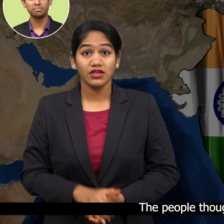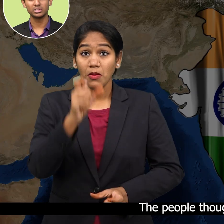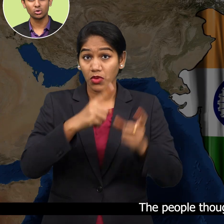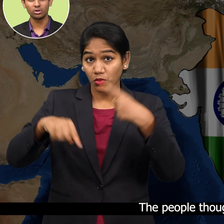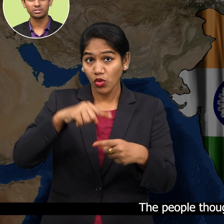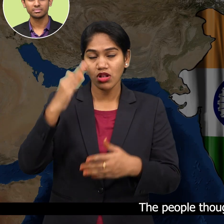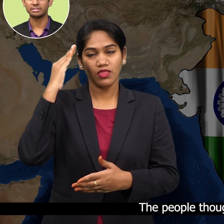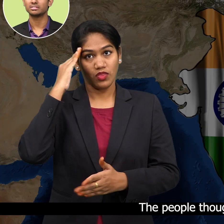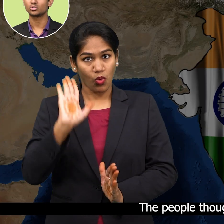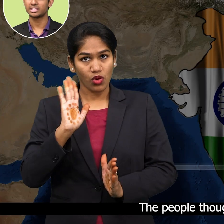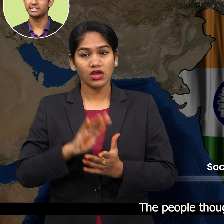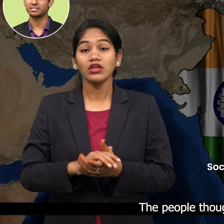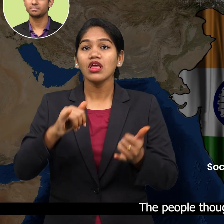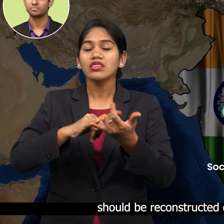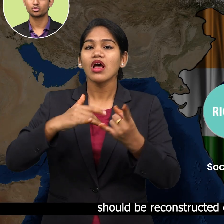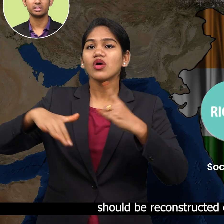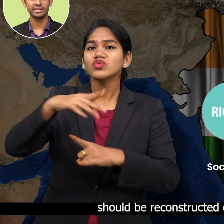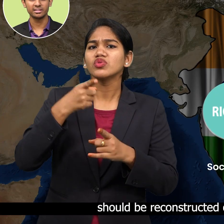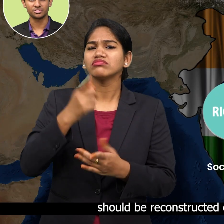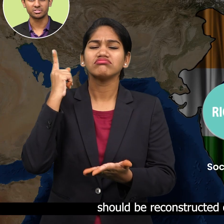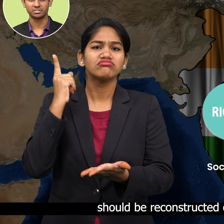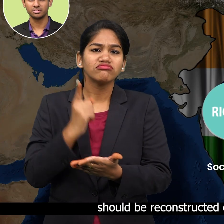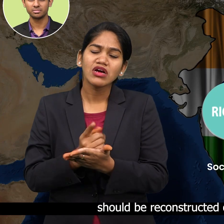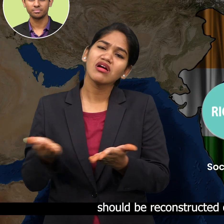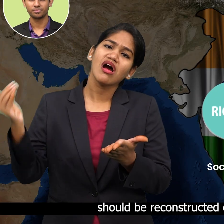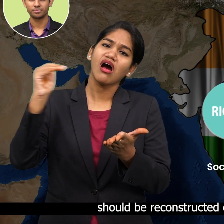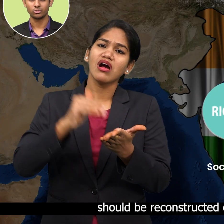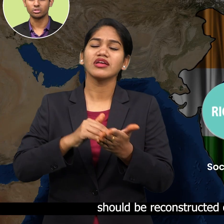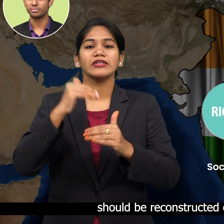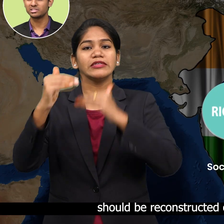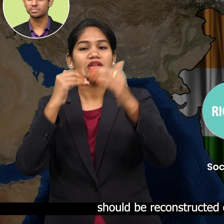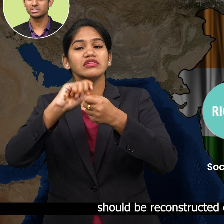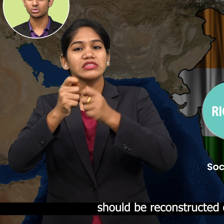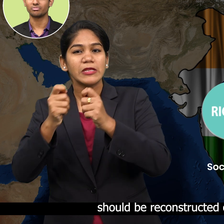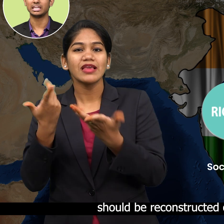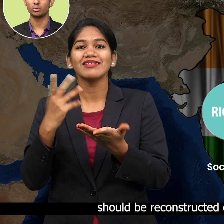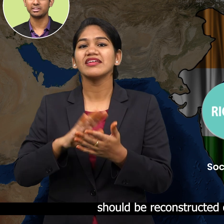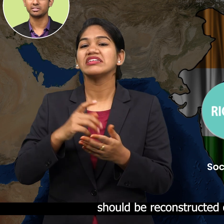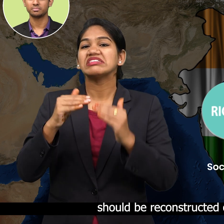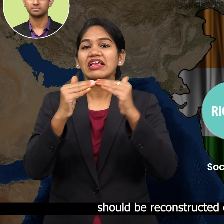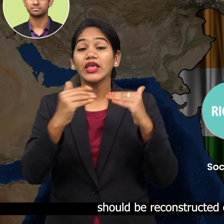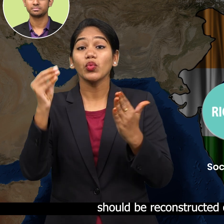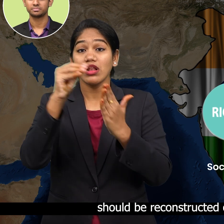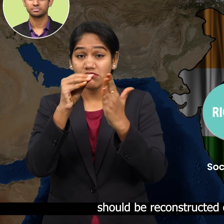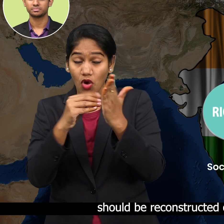The people thought that the society should be reconstructed on the principles of